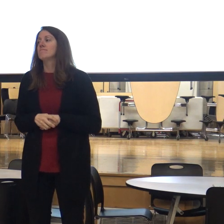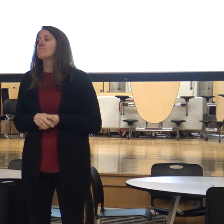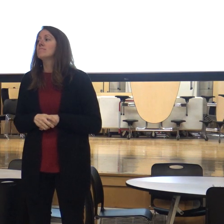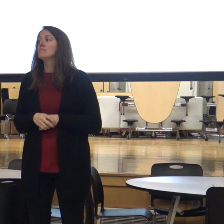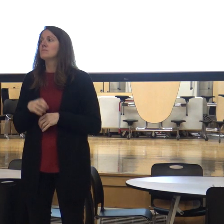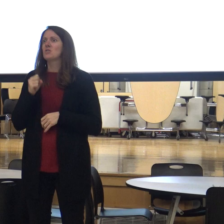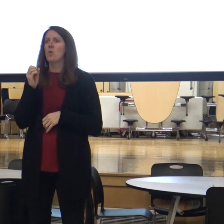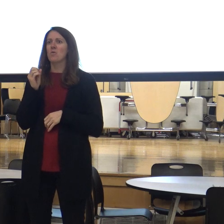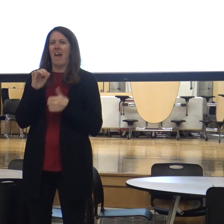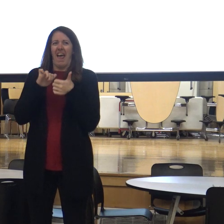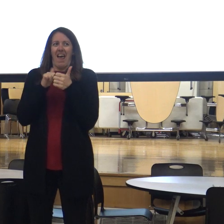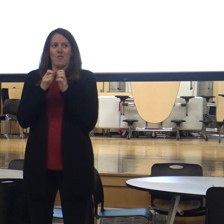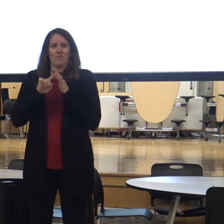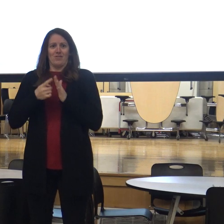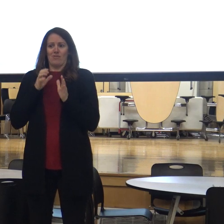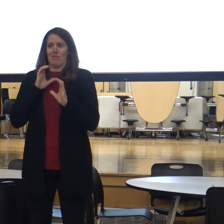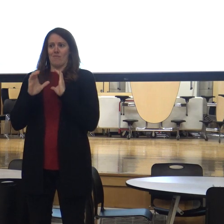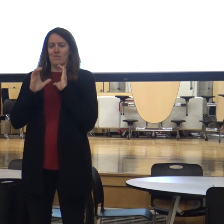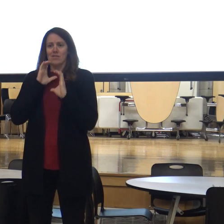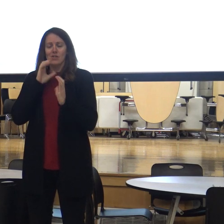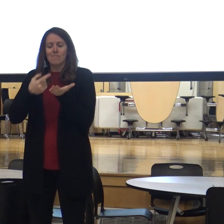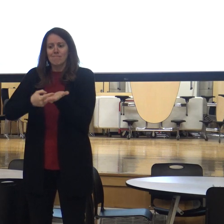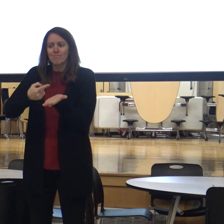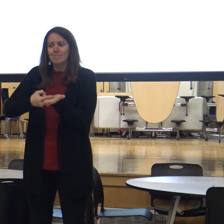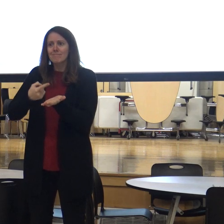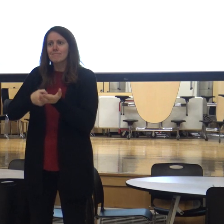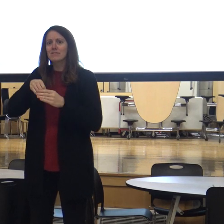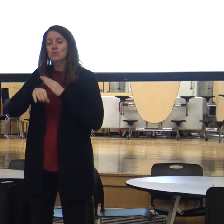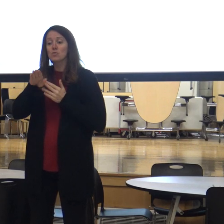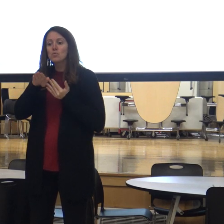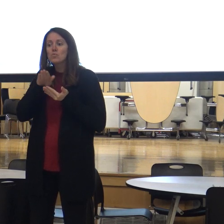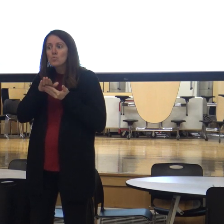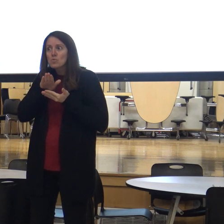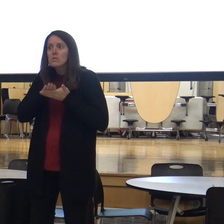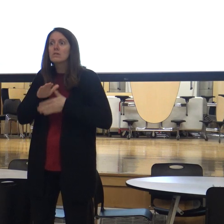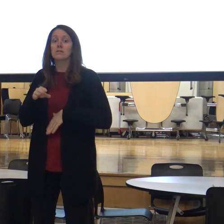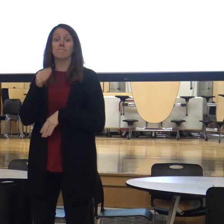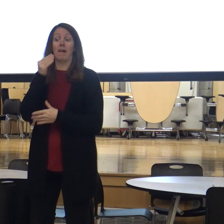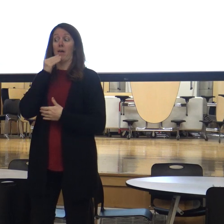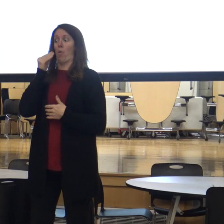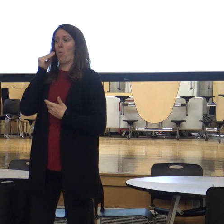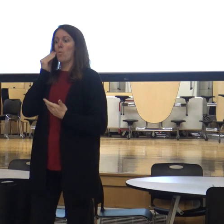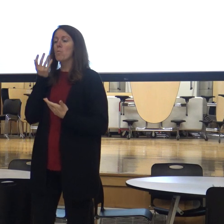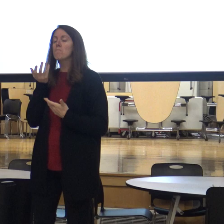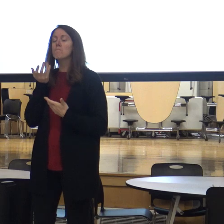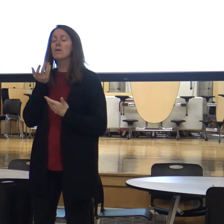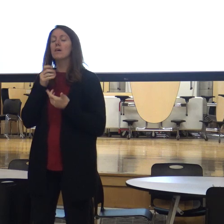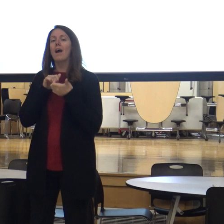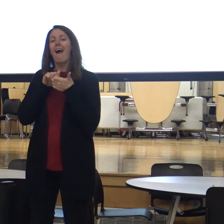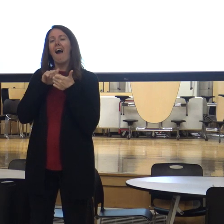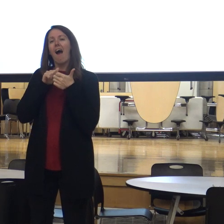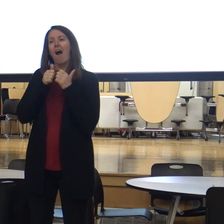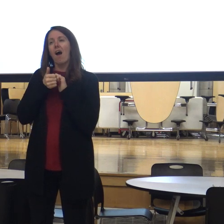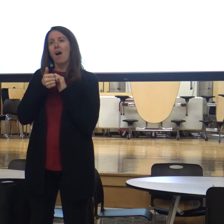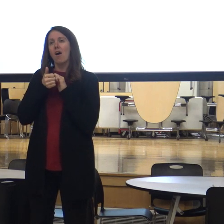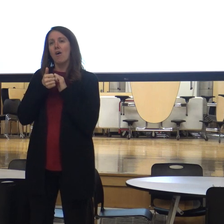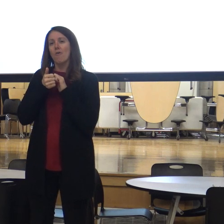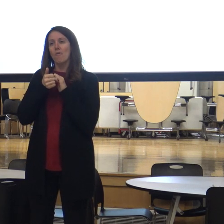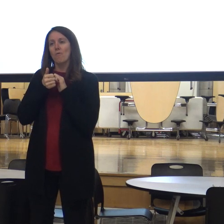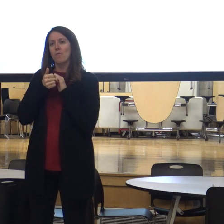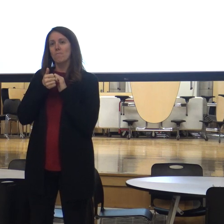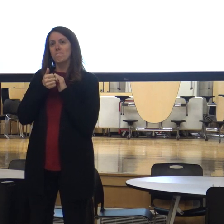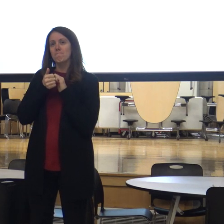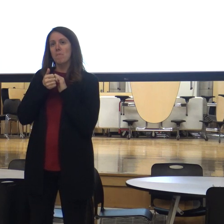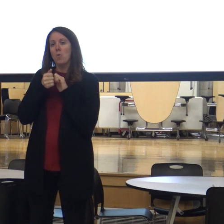So how do we have these conversations in schools? How do we have these conversations at home? How can we have it so that we